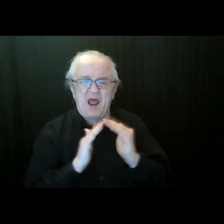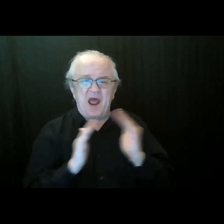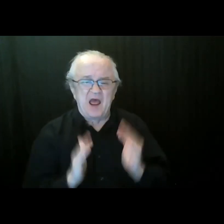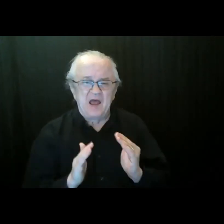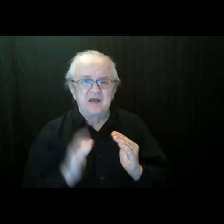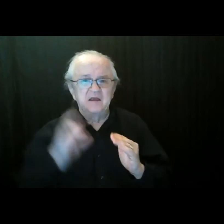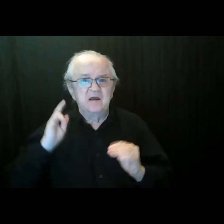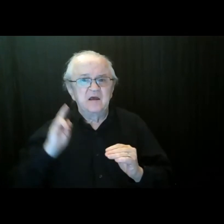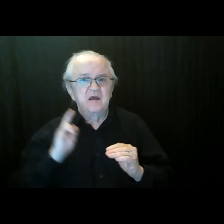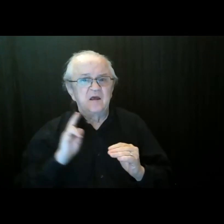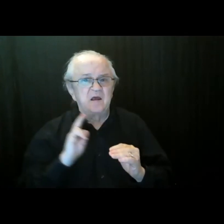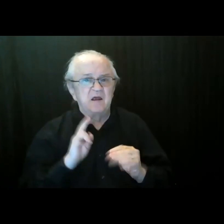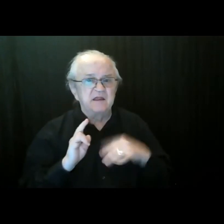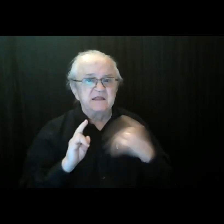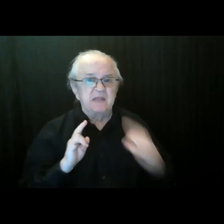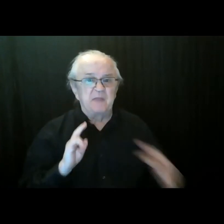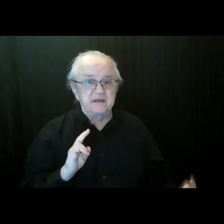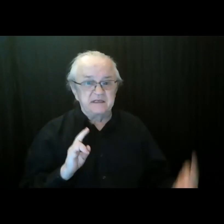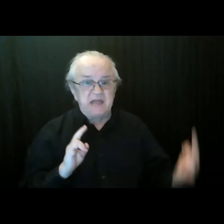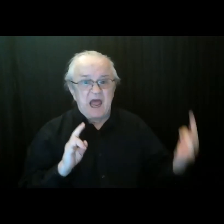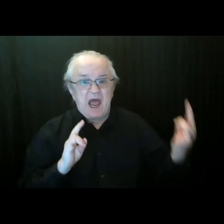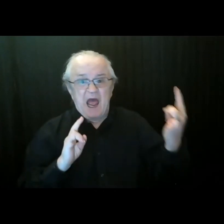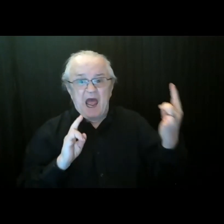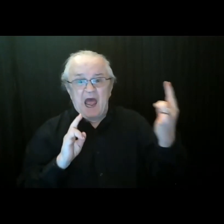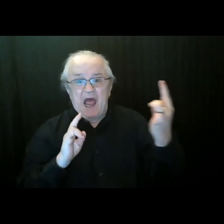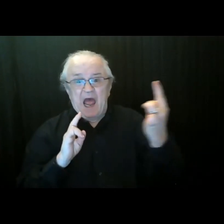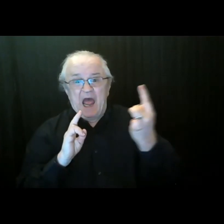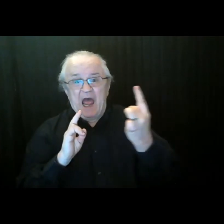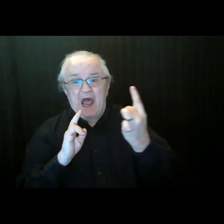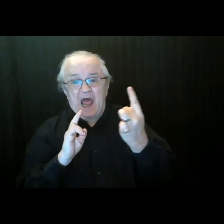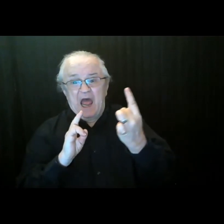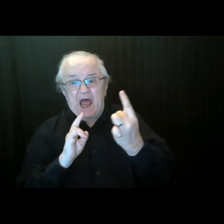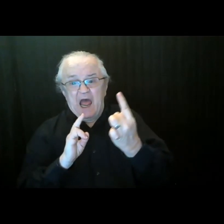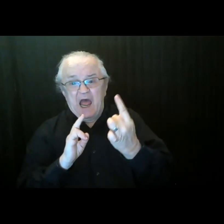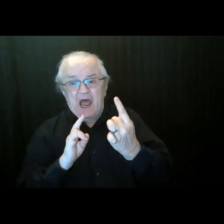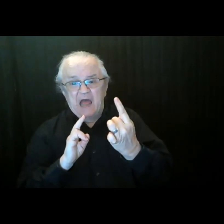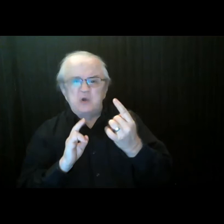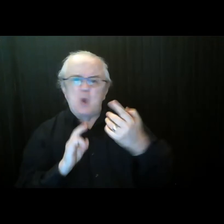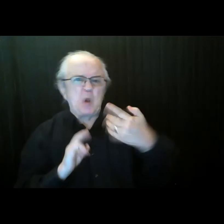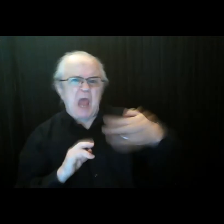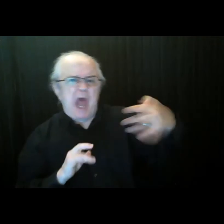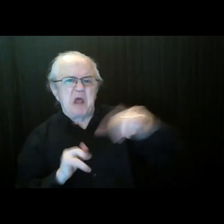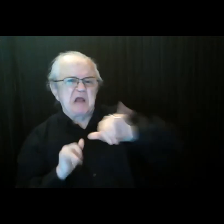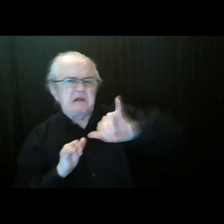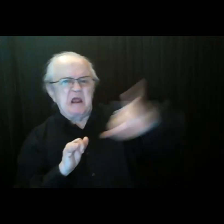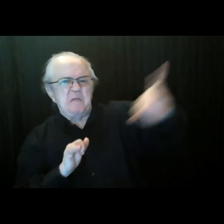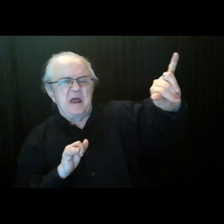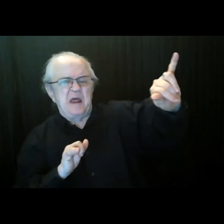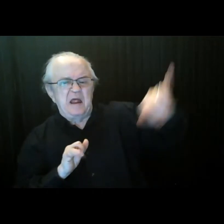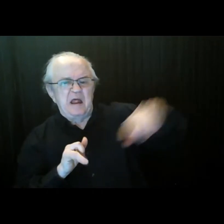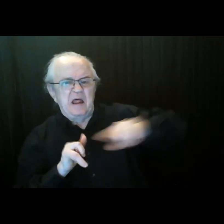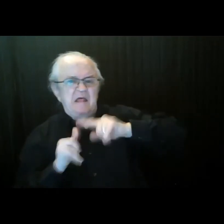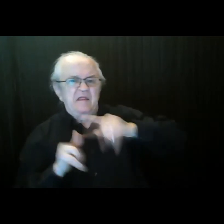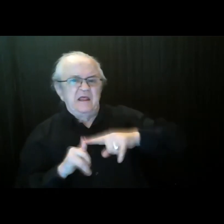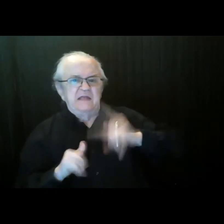sudden, something jumped out of the ground towards him. Get away from me, keep back, he said. But then his arms were